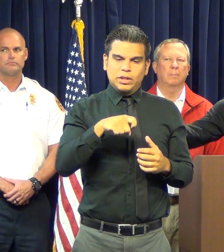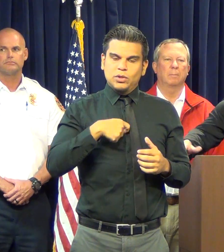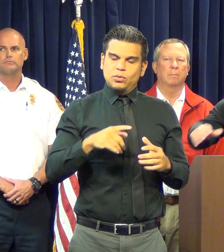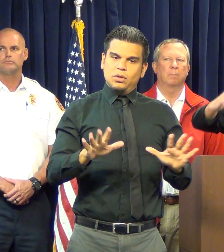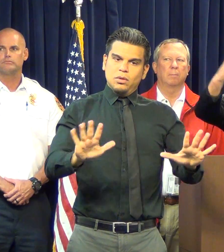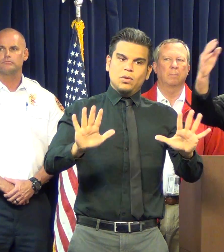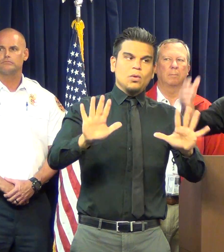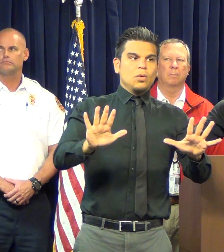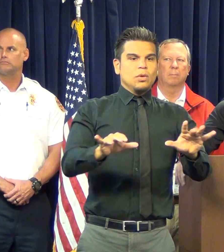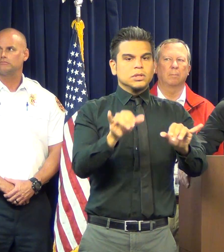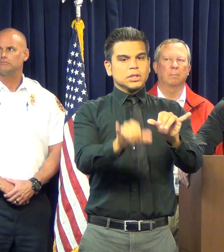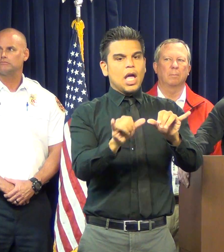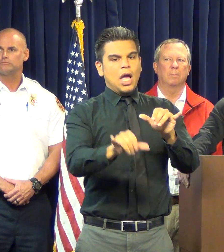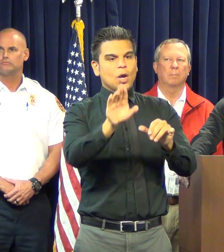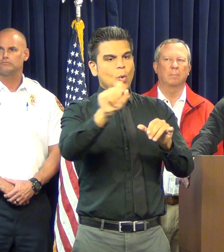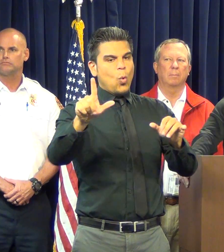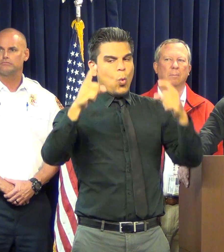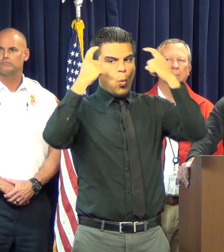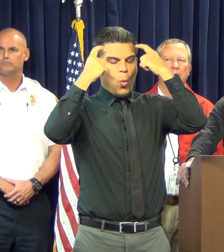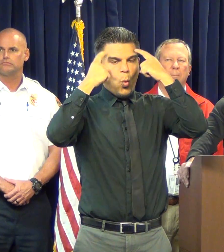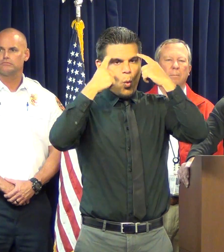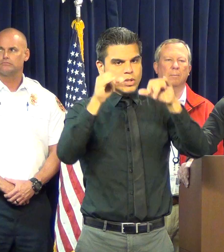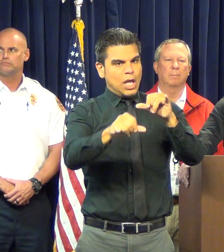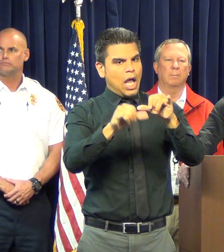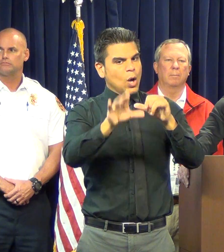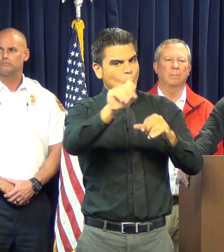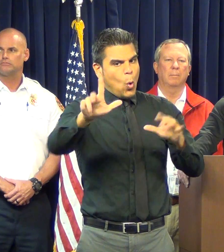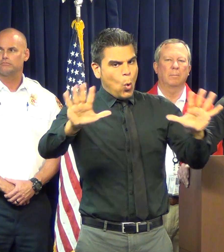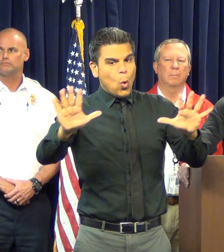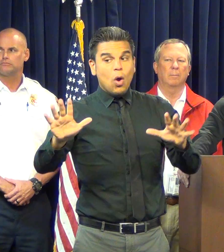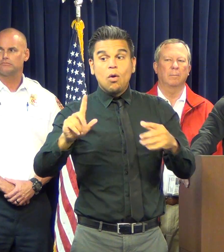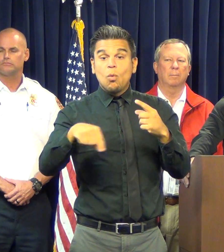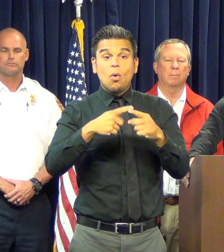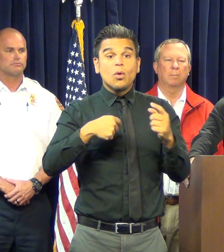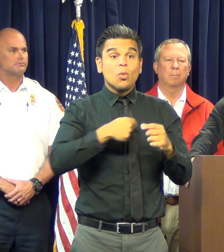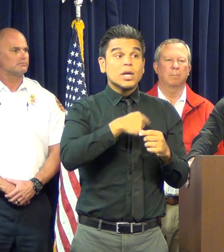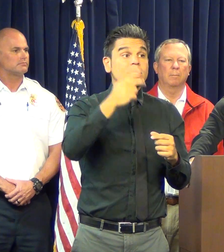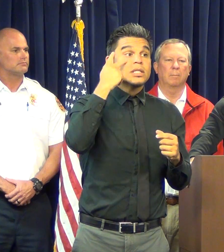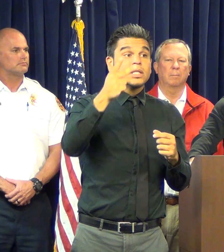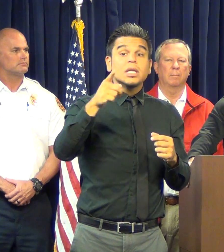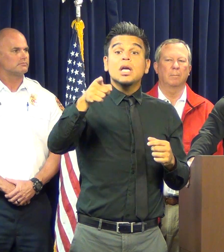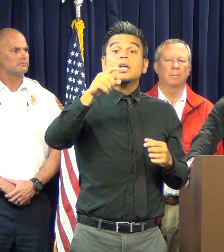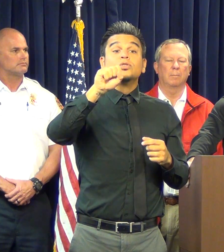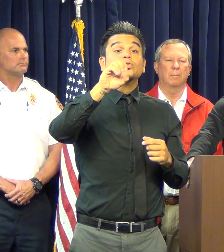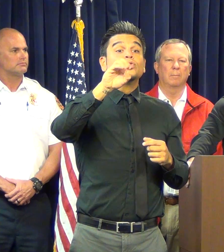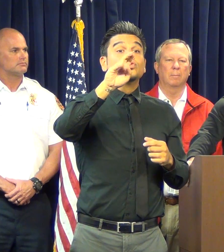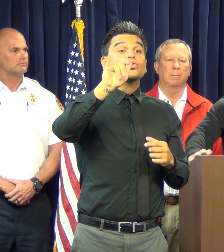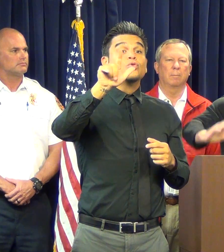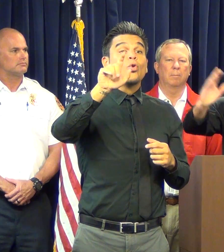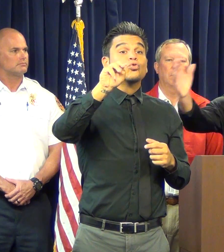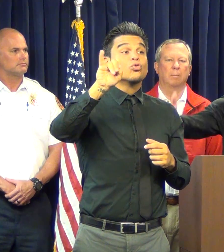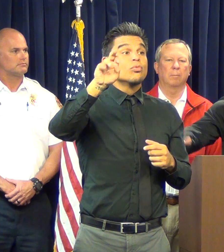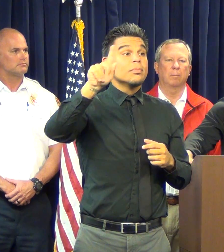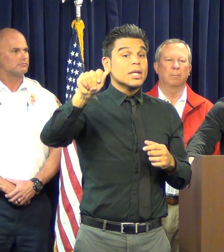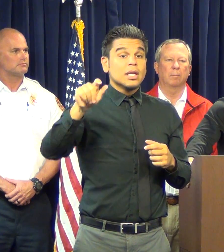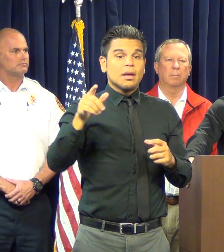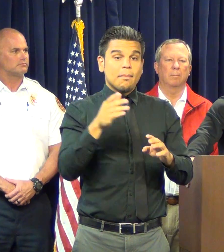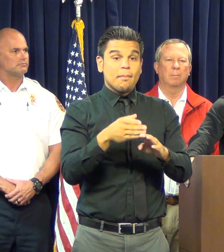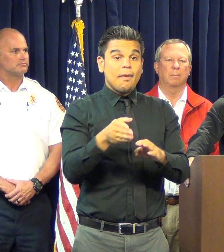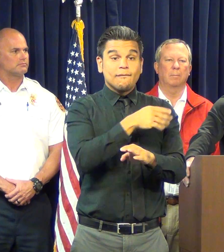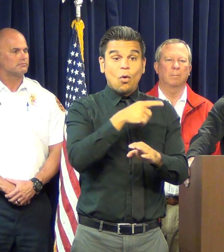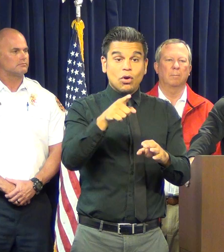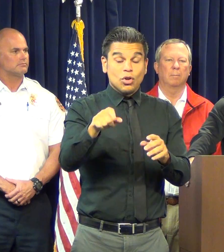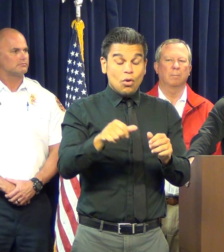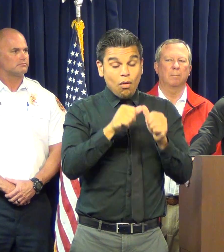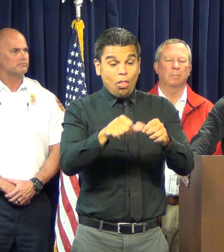here at the EOC, all of us in the media. So when we see social media posts, before they get pushed out into the public